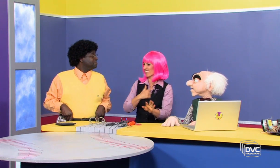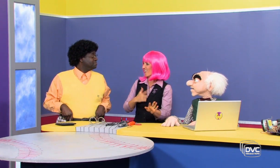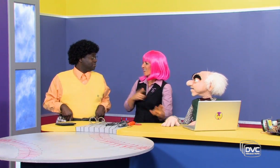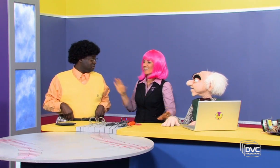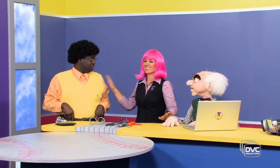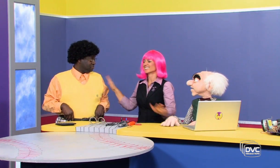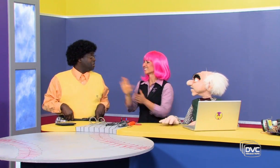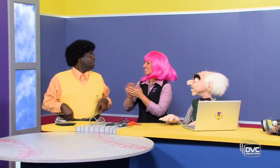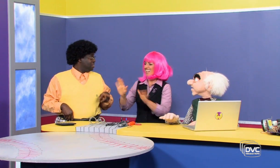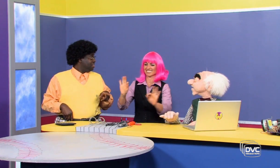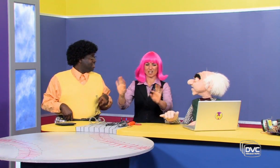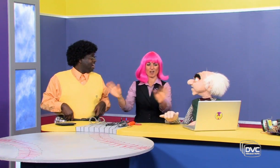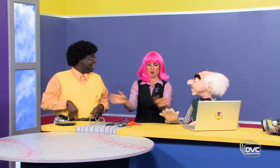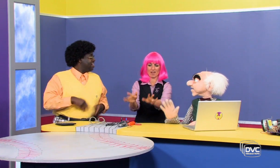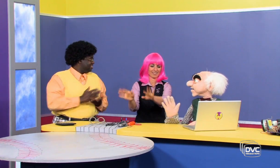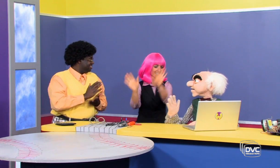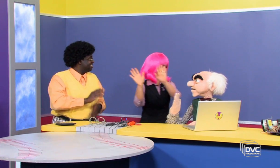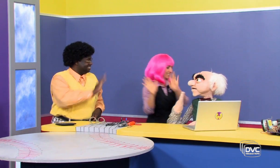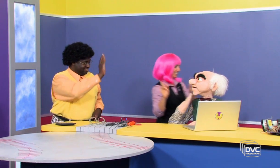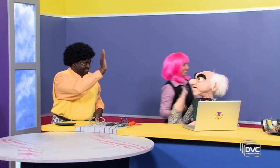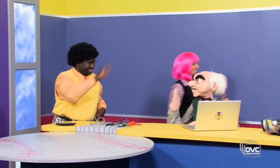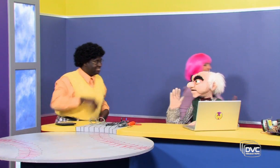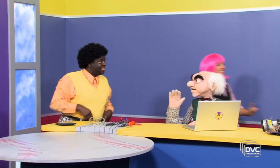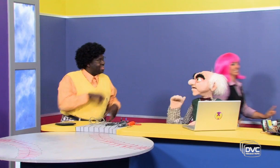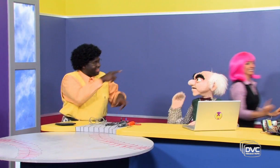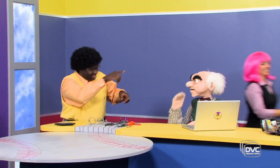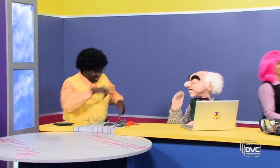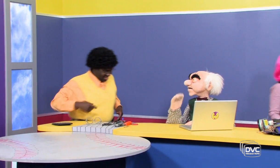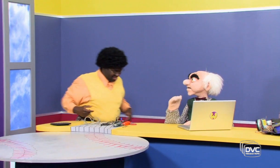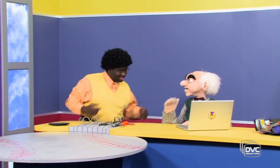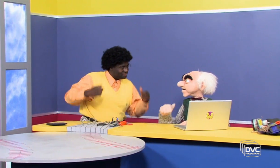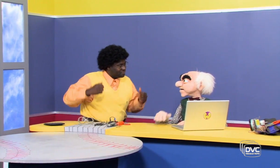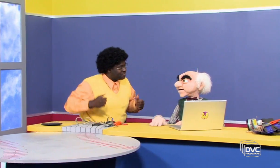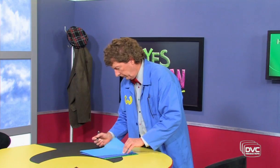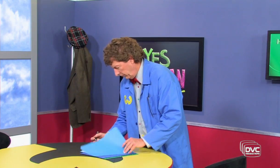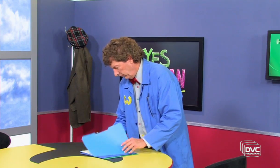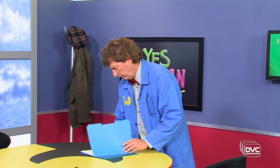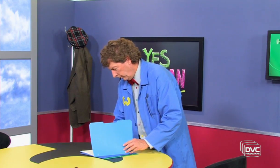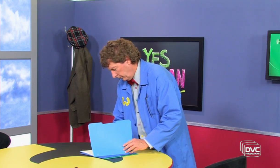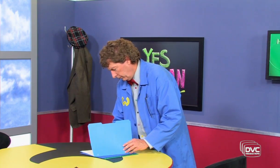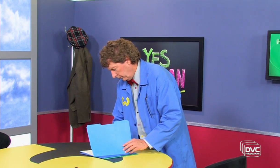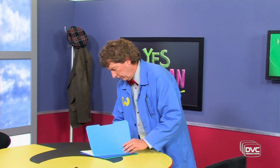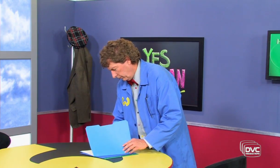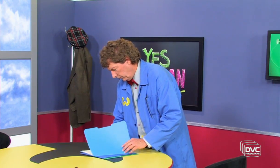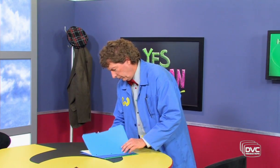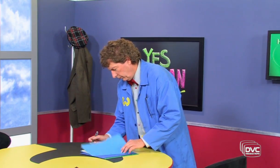I have to talk with Dr. Wonder. Have fun. Later. Later. Bye. So, Pops.